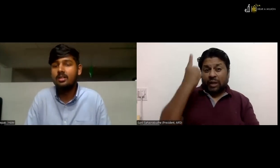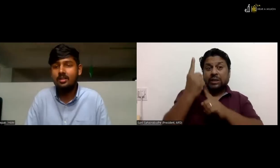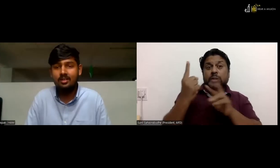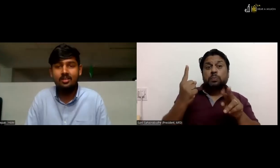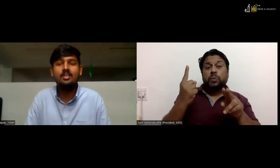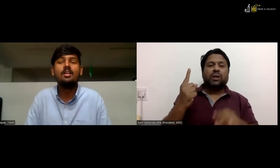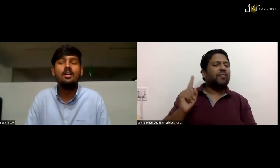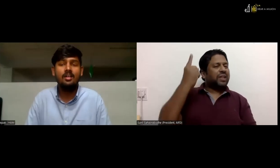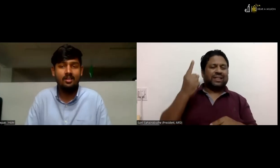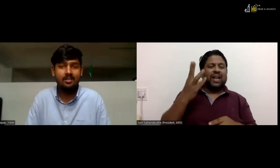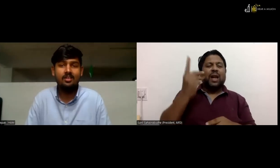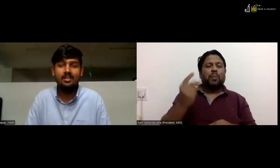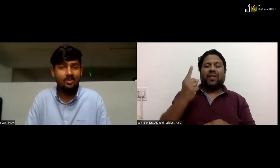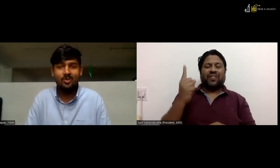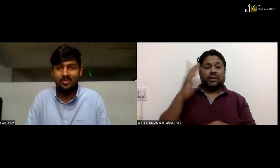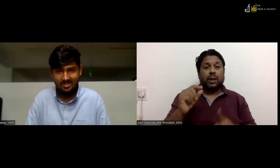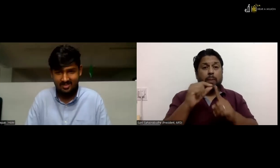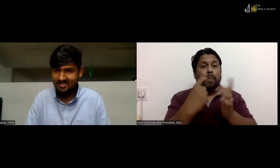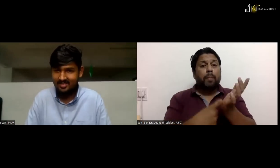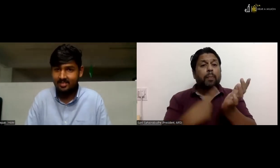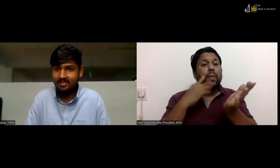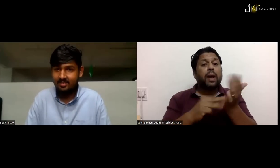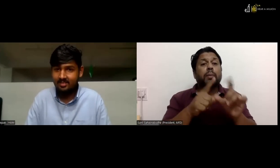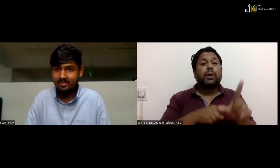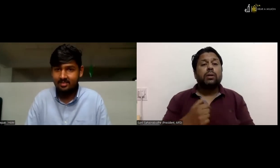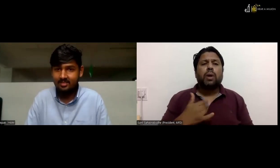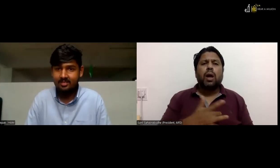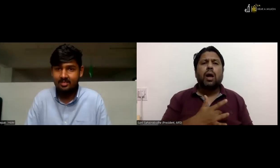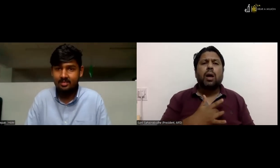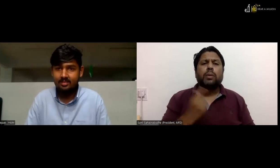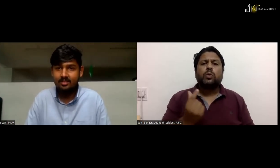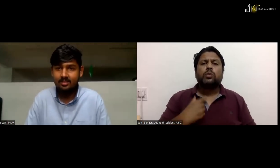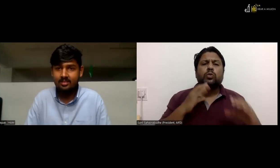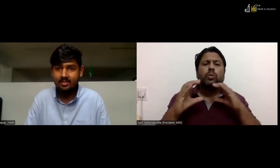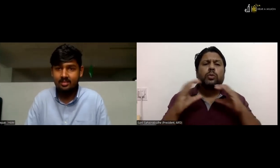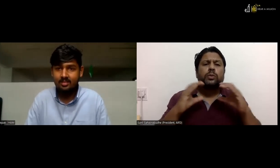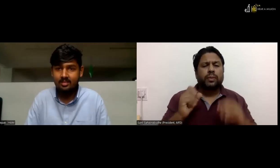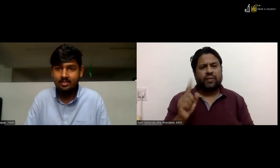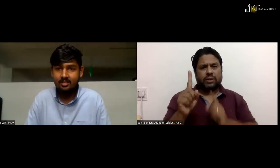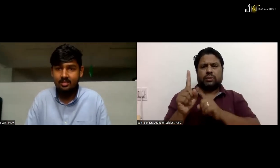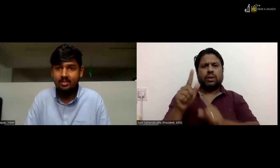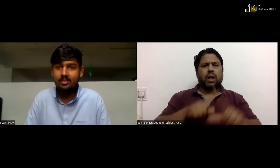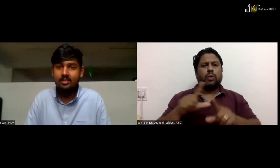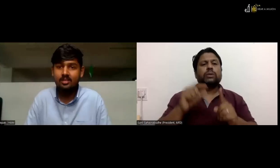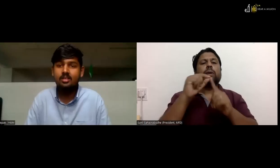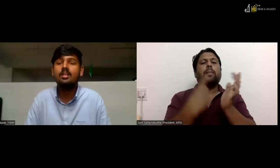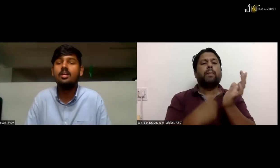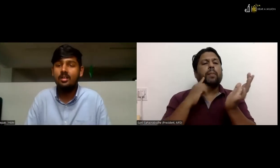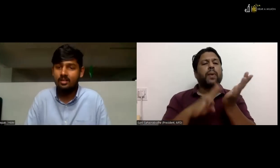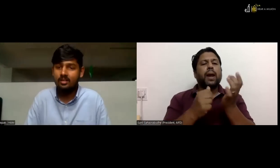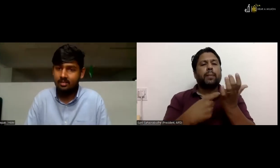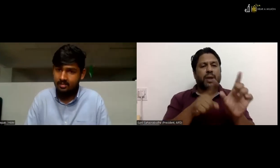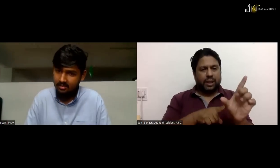or the primary language. It is the first one. For example, the primary, okay, what is the language